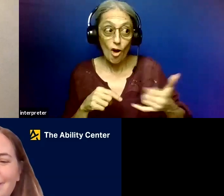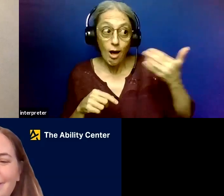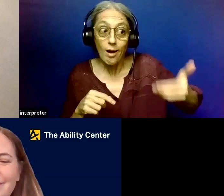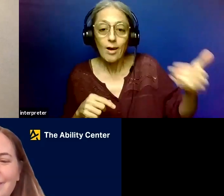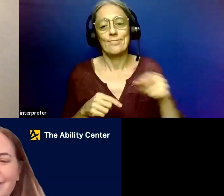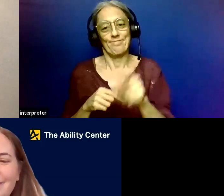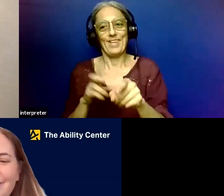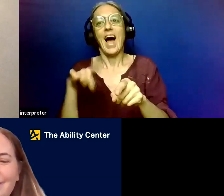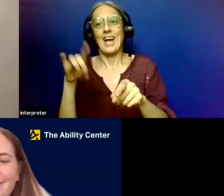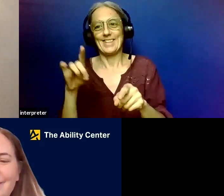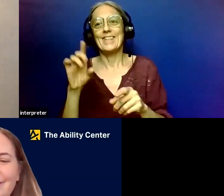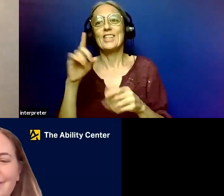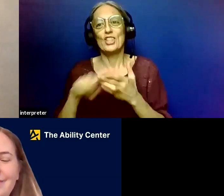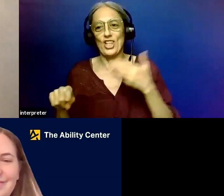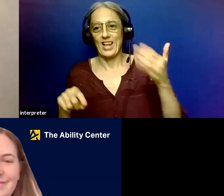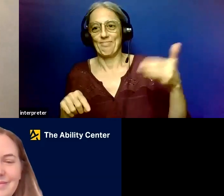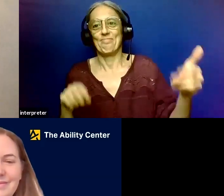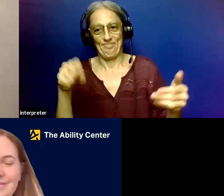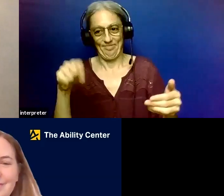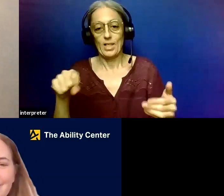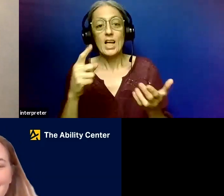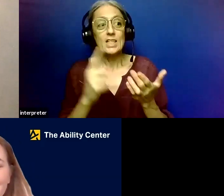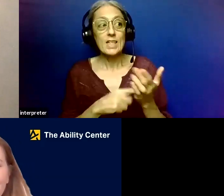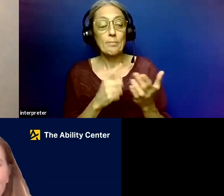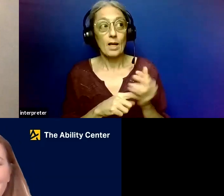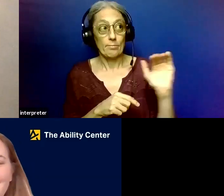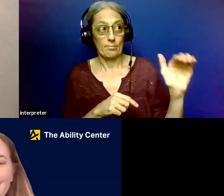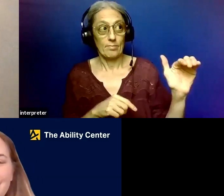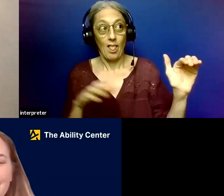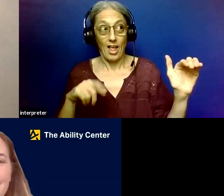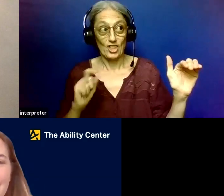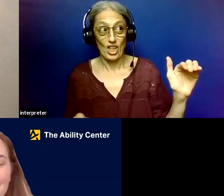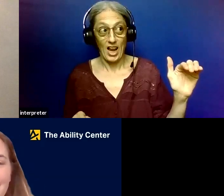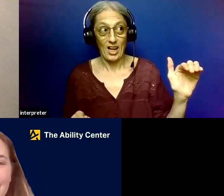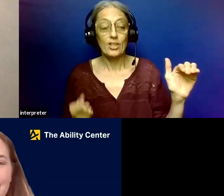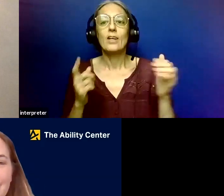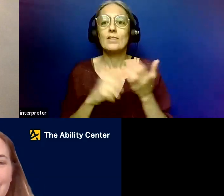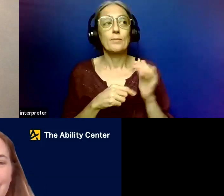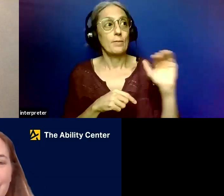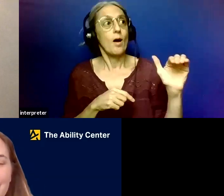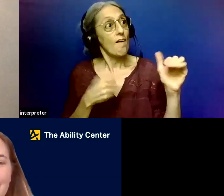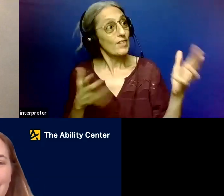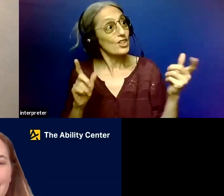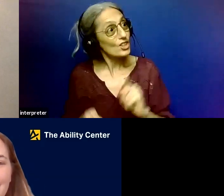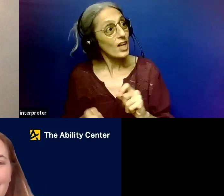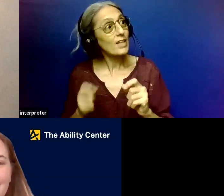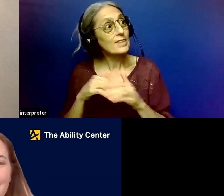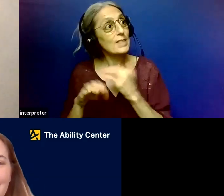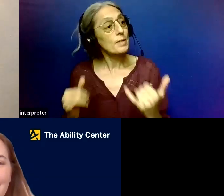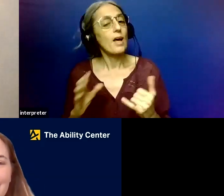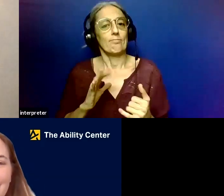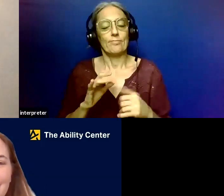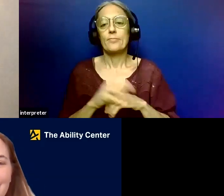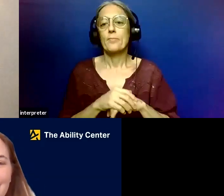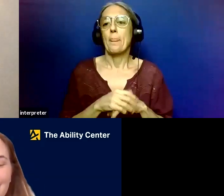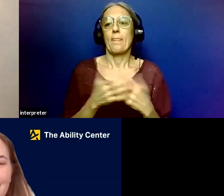they've changed, sometimes they haven't. I don't file lawsuits and a lot of people do, and I was going to touch